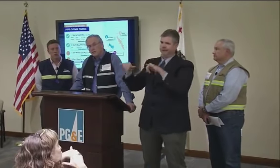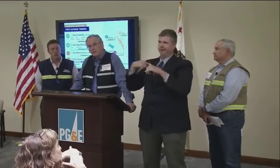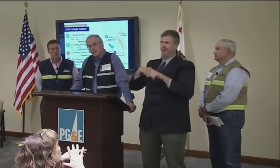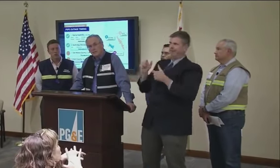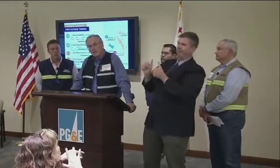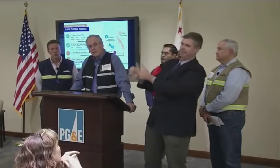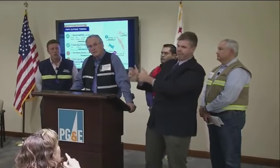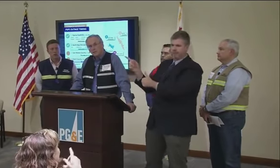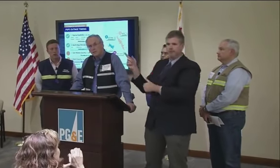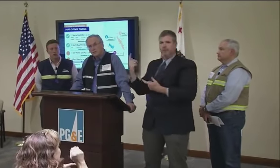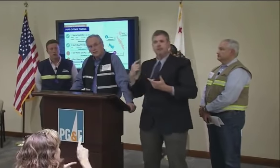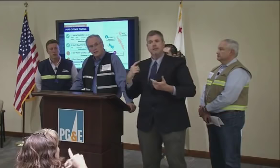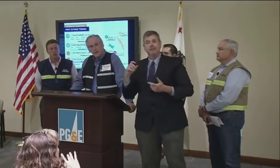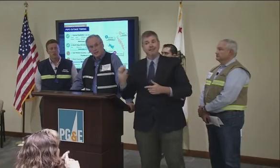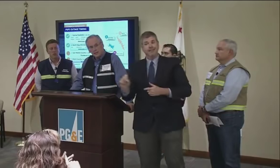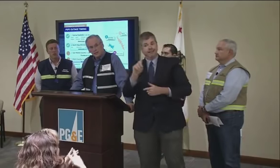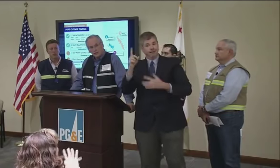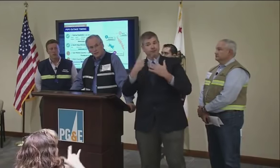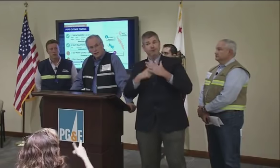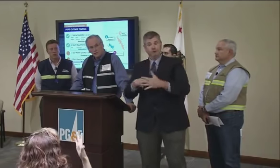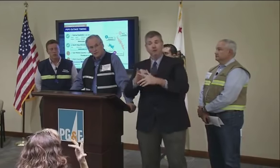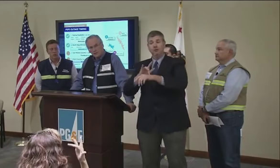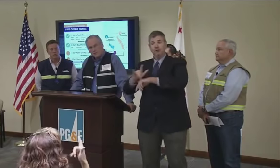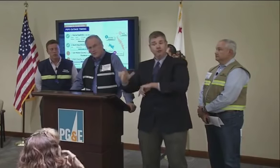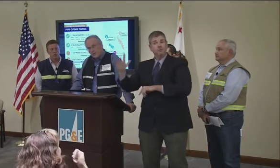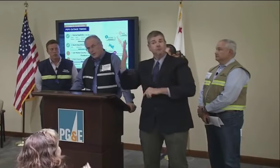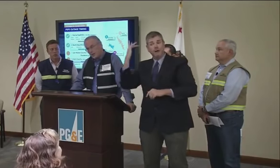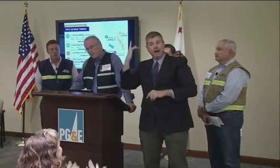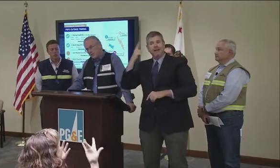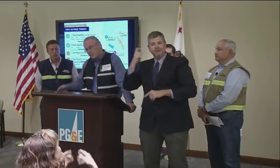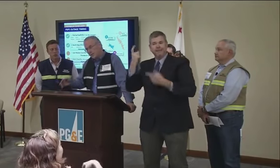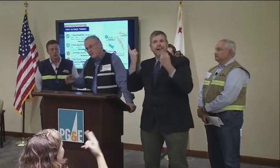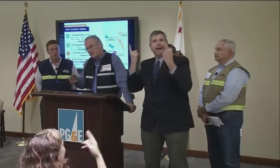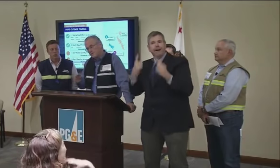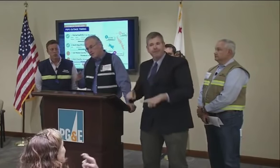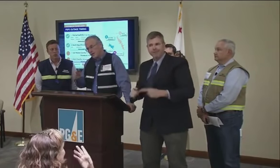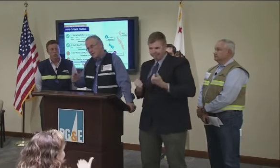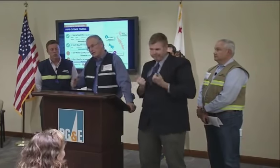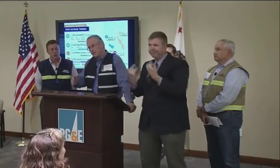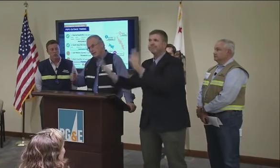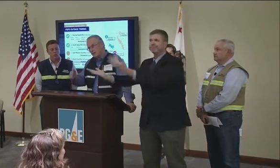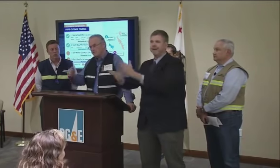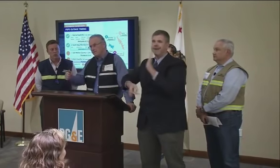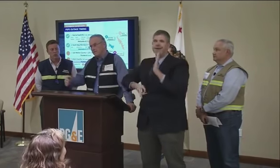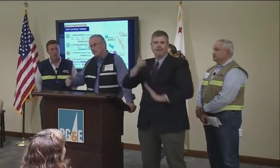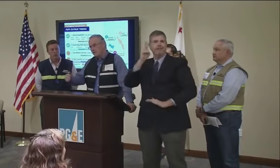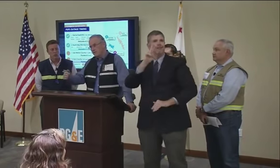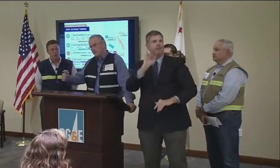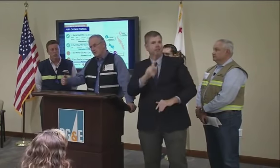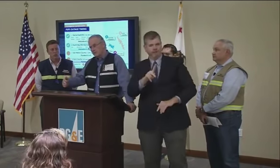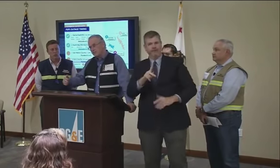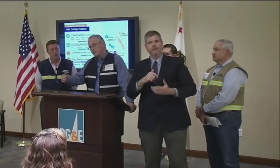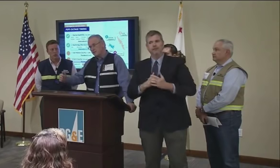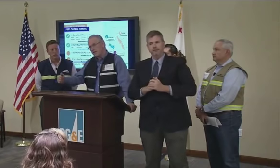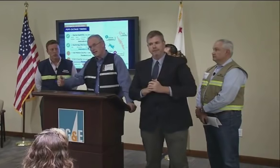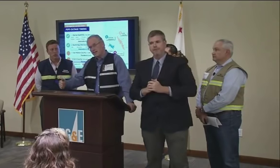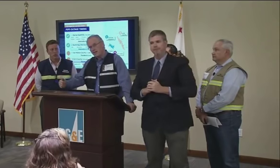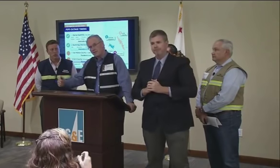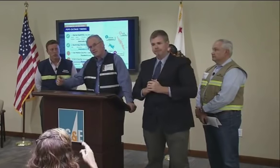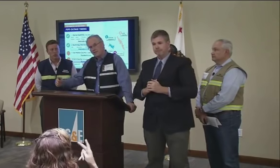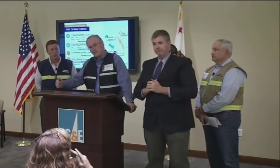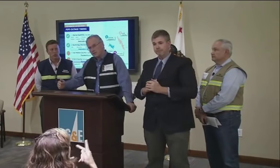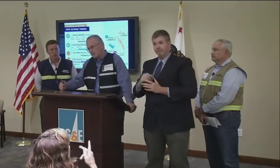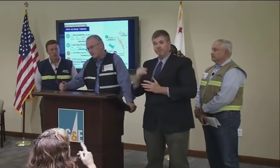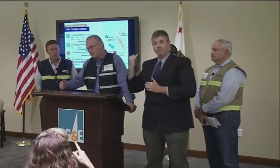fire risk in Southern California was much higher than in Northern California. And if you look at the trajectory of sort of decision-making